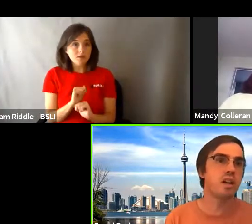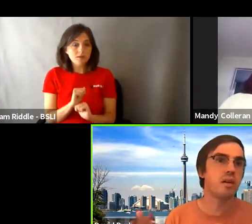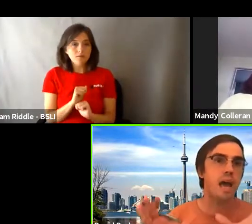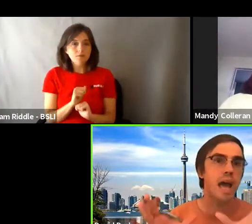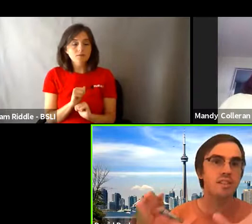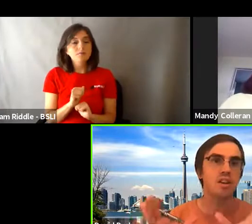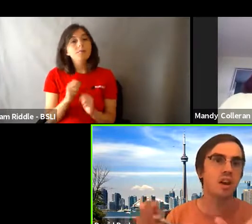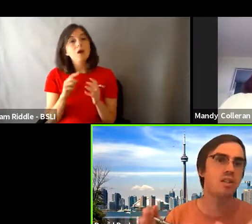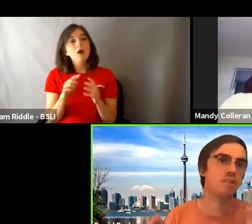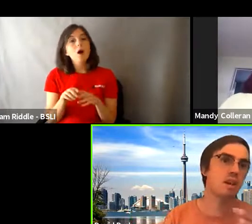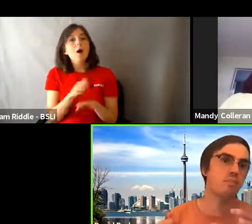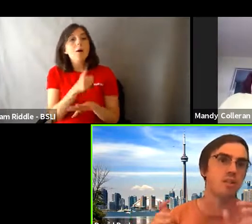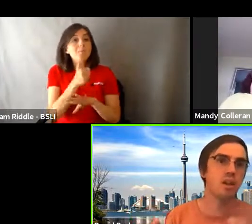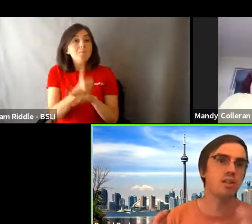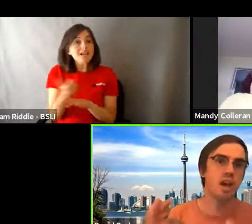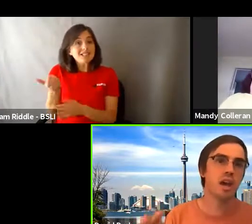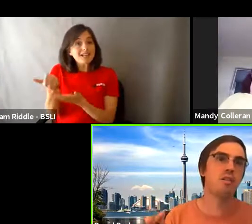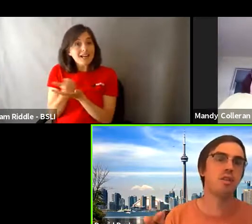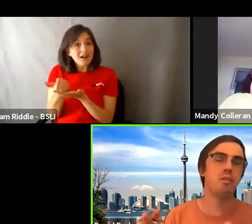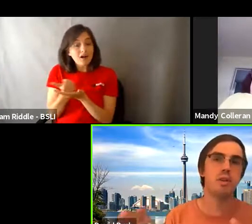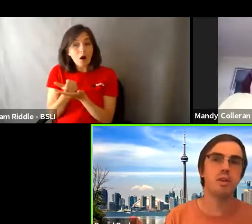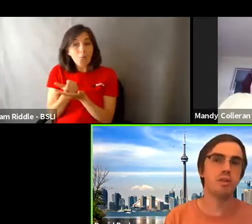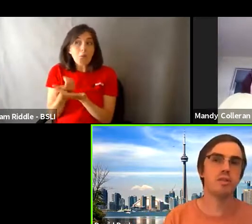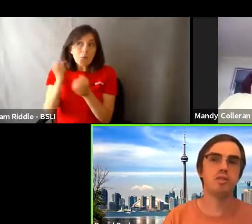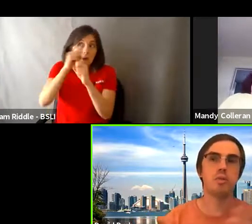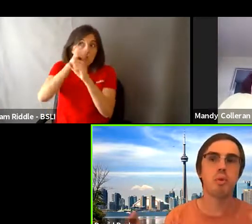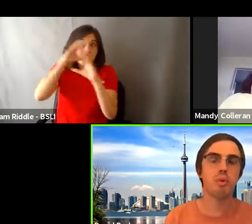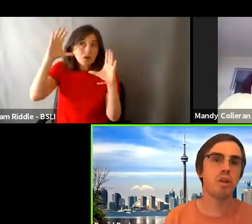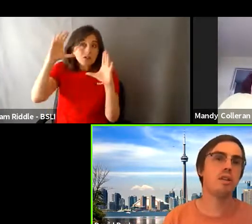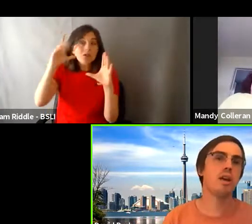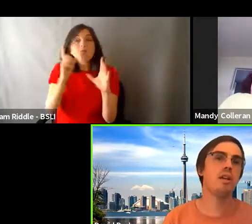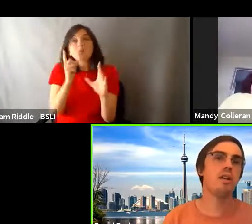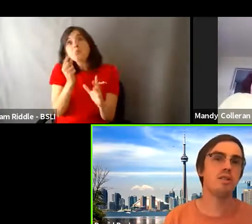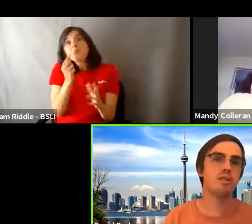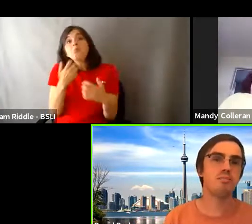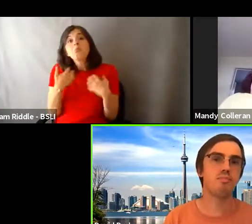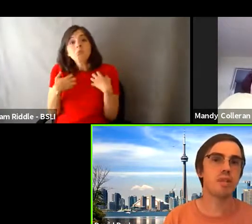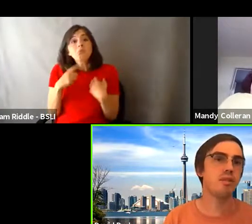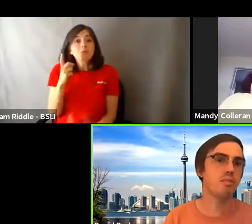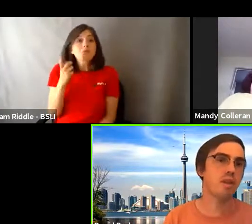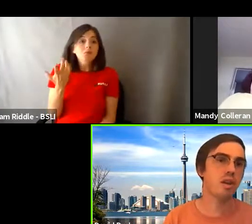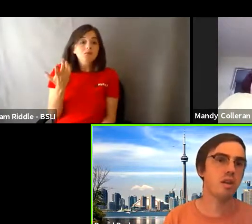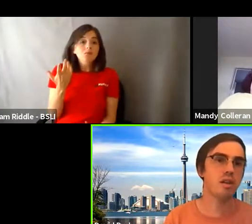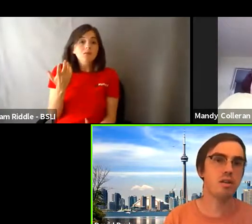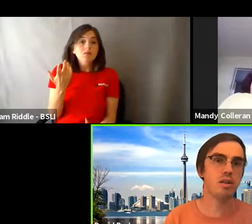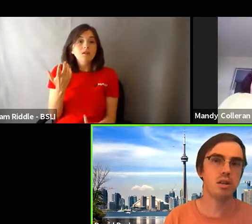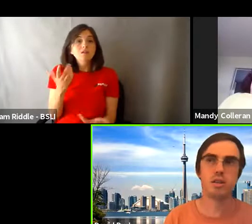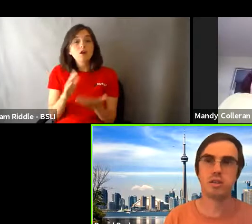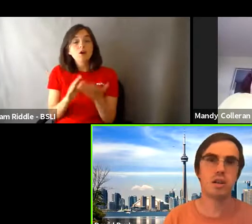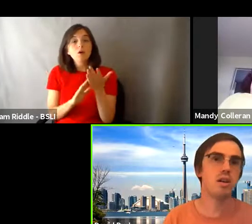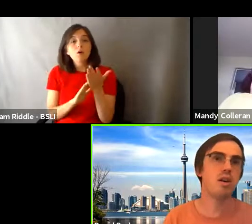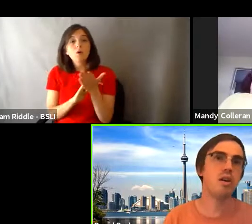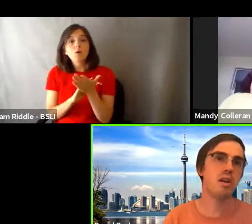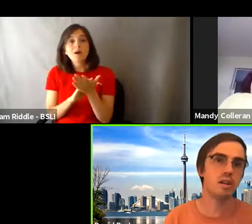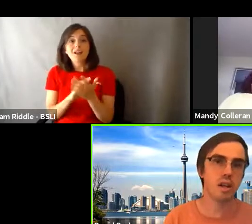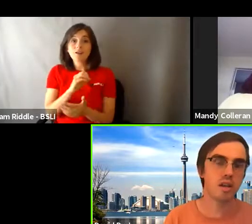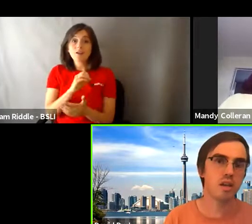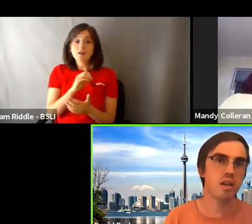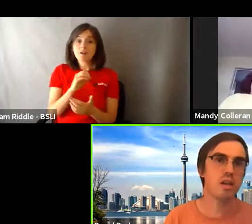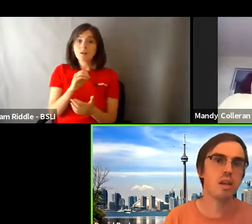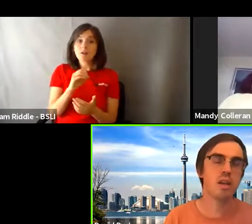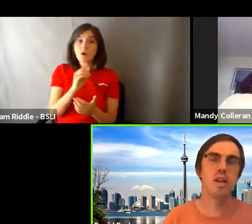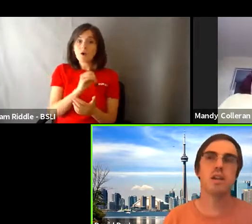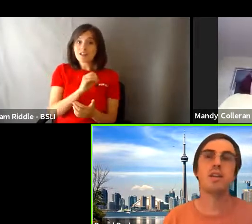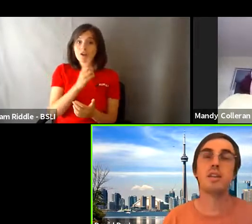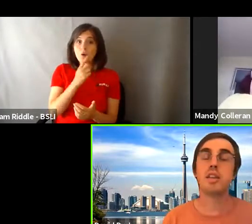basic income as a concept does have appeal. So polling that it's pretty sympathetic here in Ontario and in